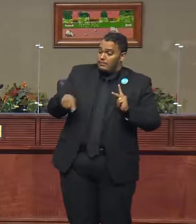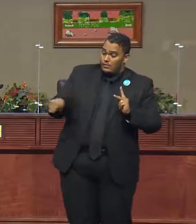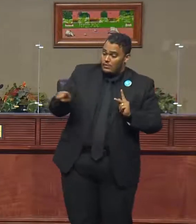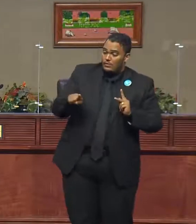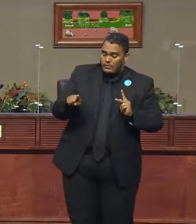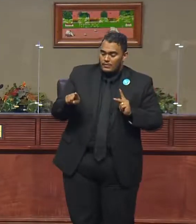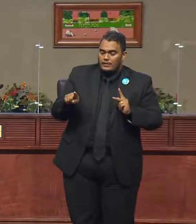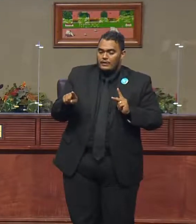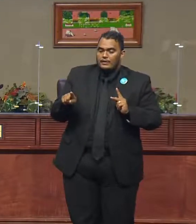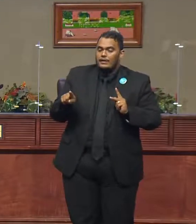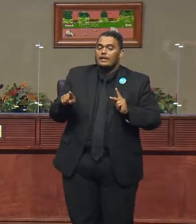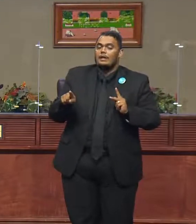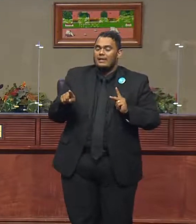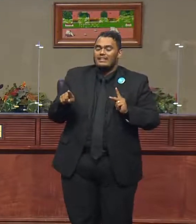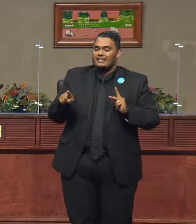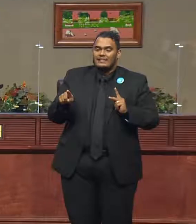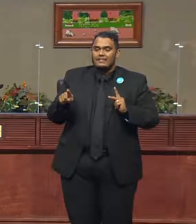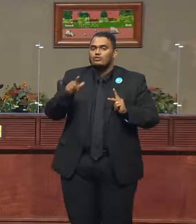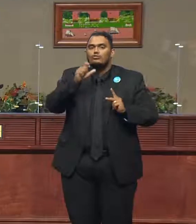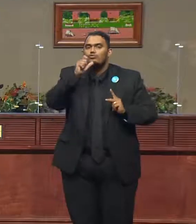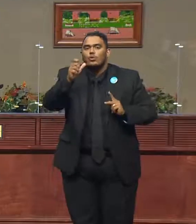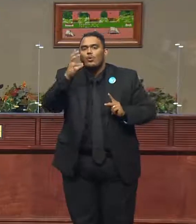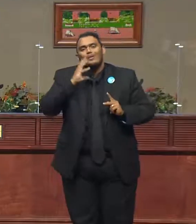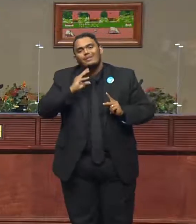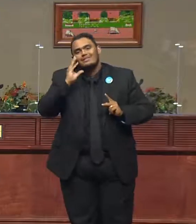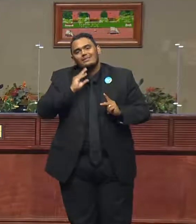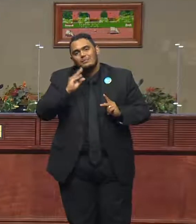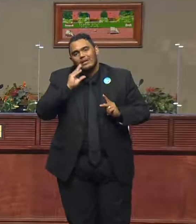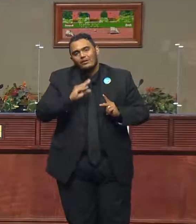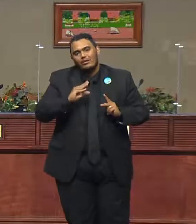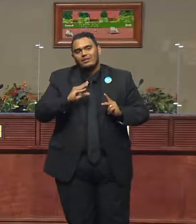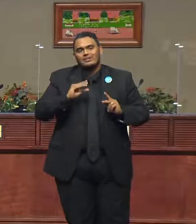the poor outcomes that we experience with older